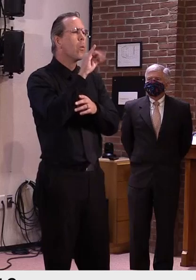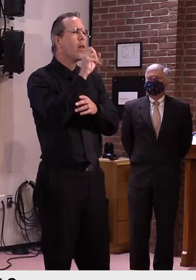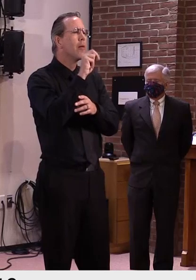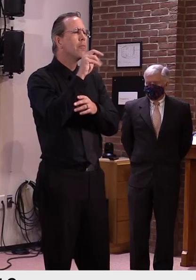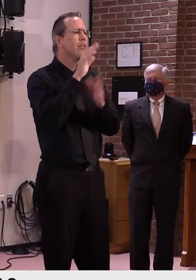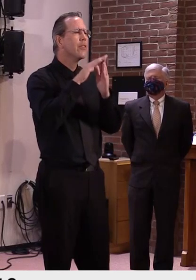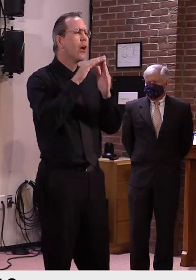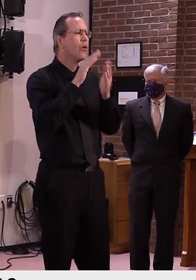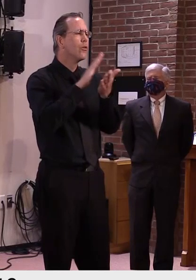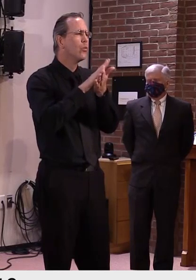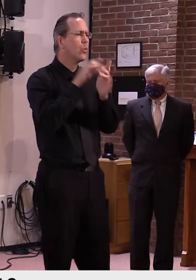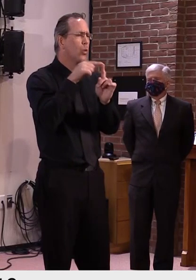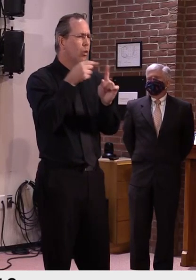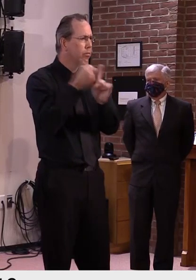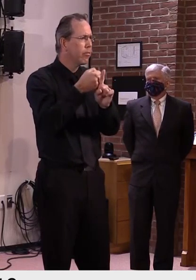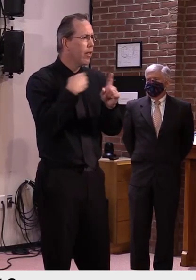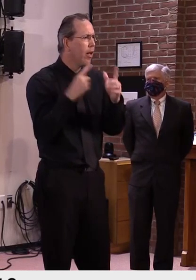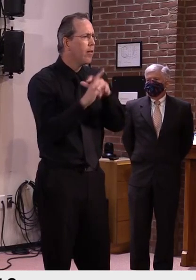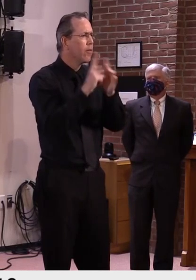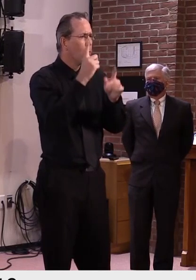weekly basis, or